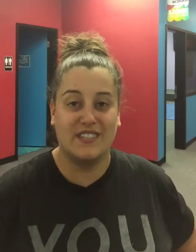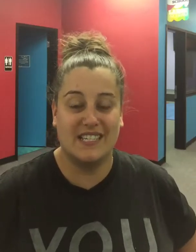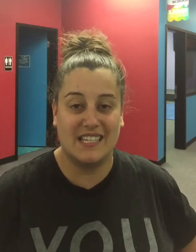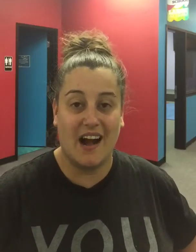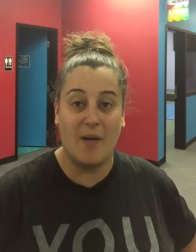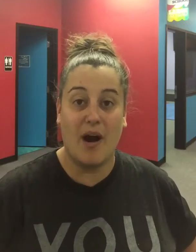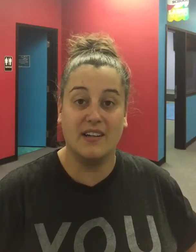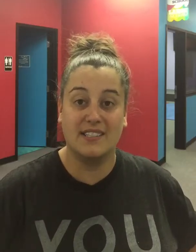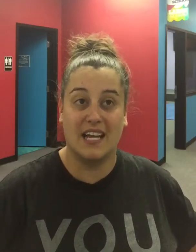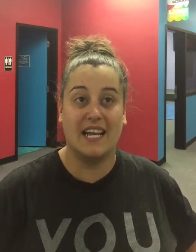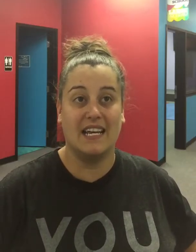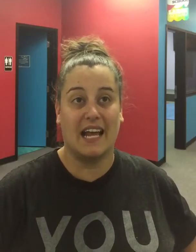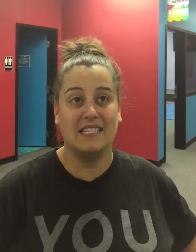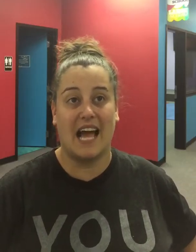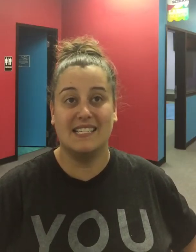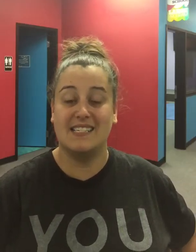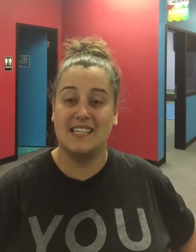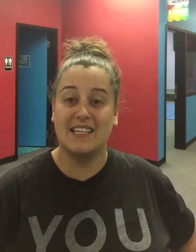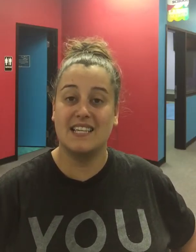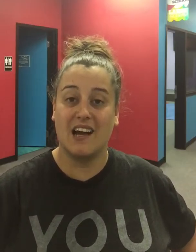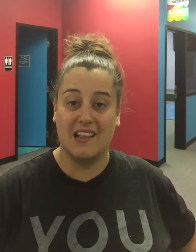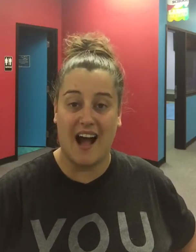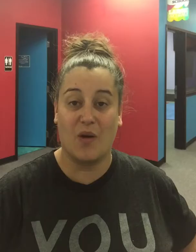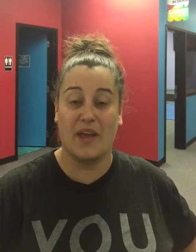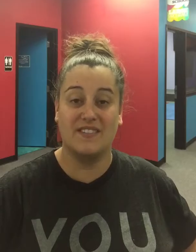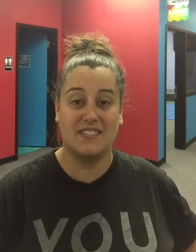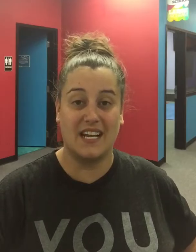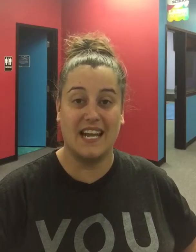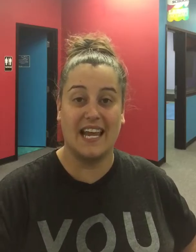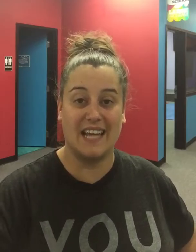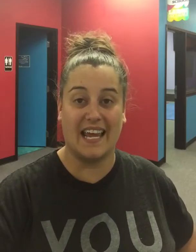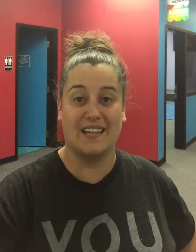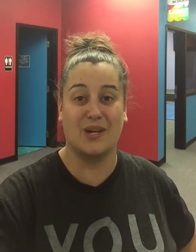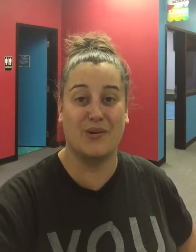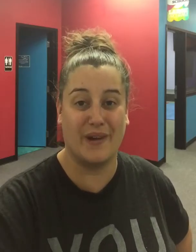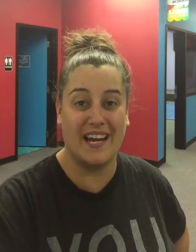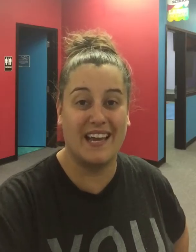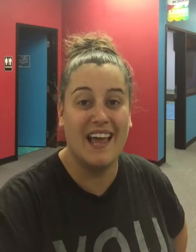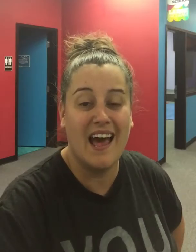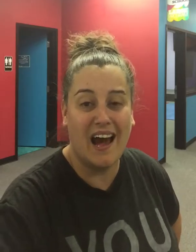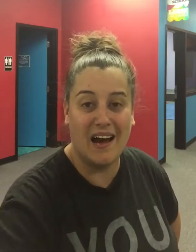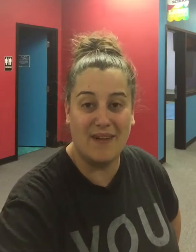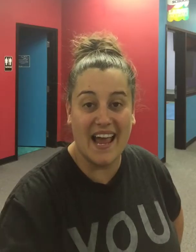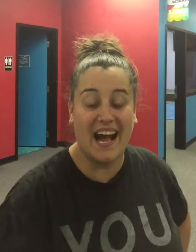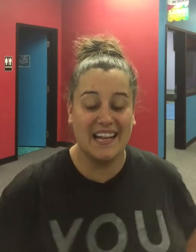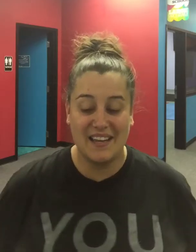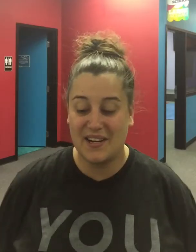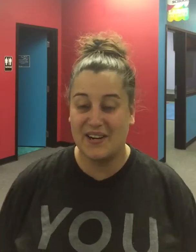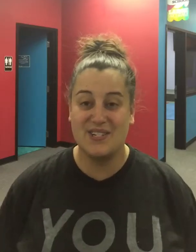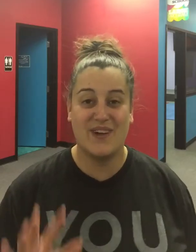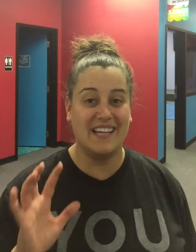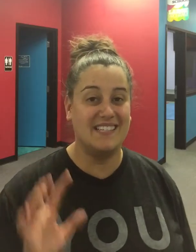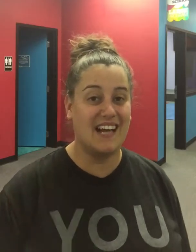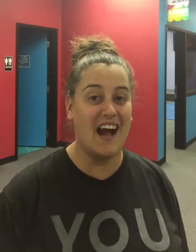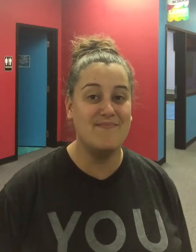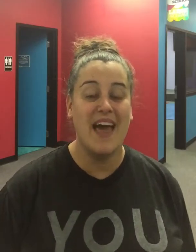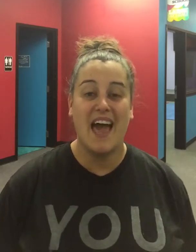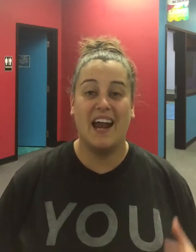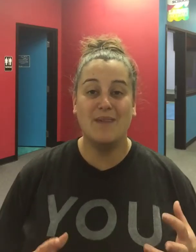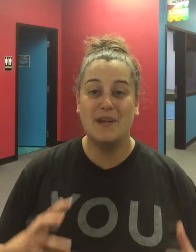services on Sunday night at 6 o'clock, we have Sunday night at the Creek. I highly encourage you guys to come, and I'm going to